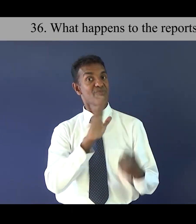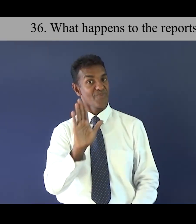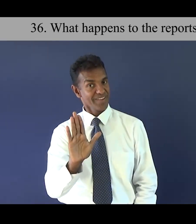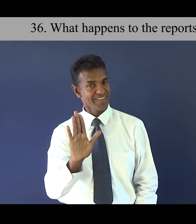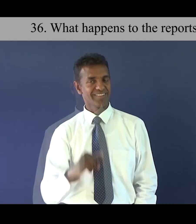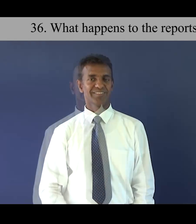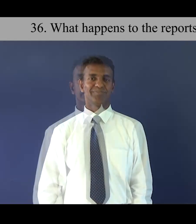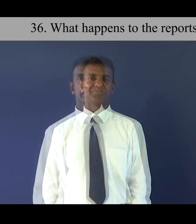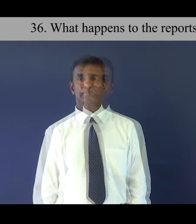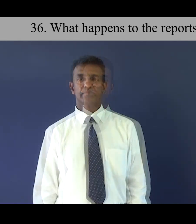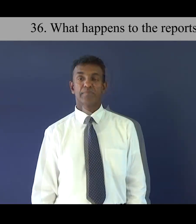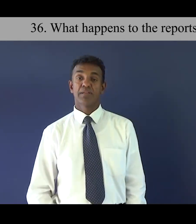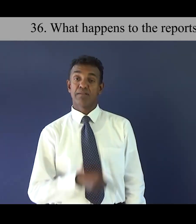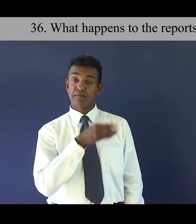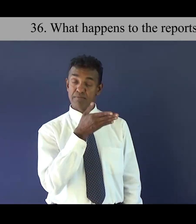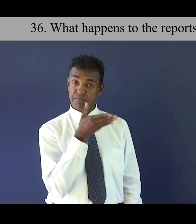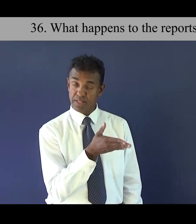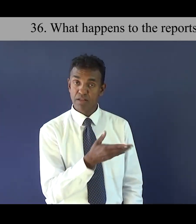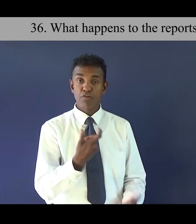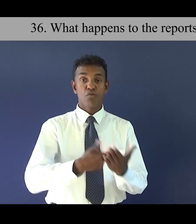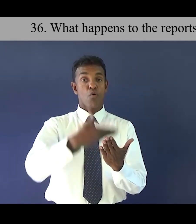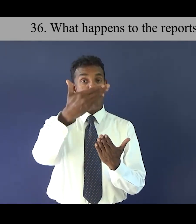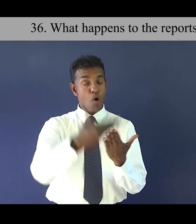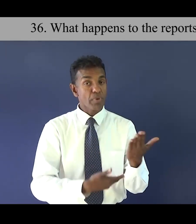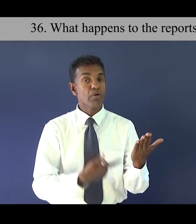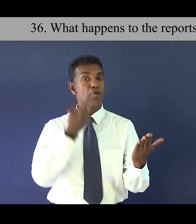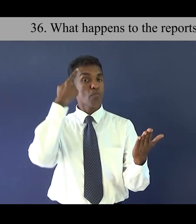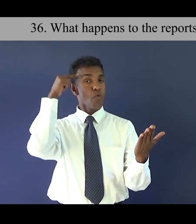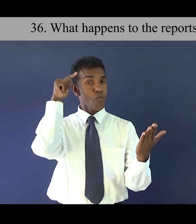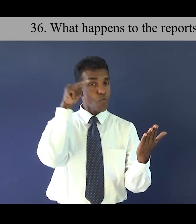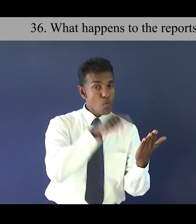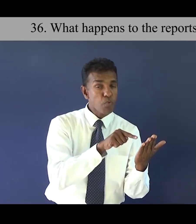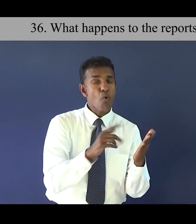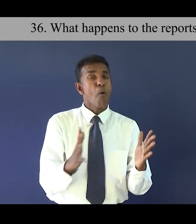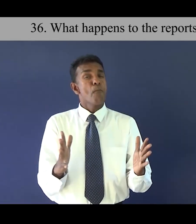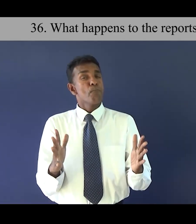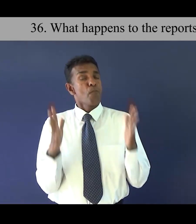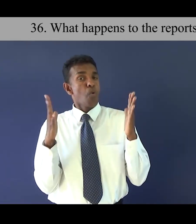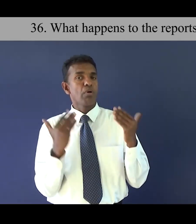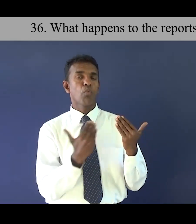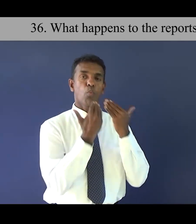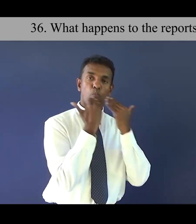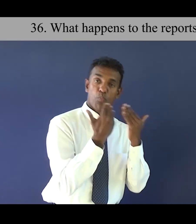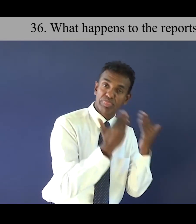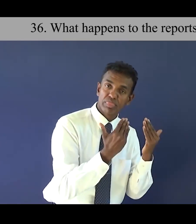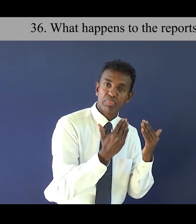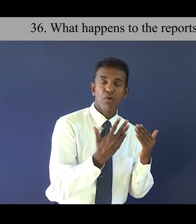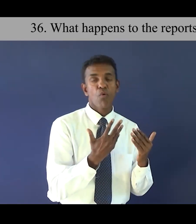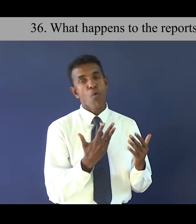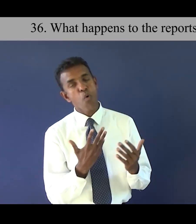The committee will send the reports to different departments and organizations to